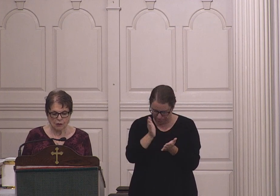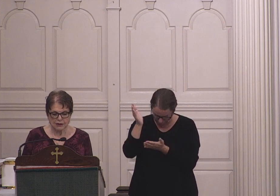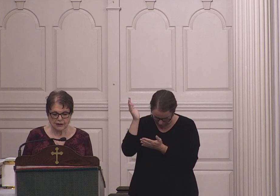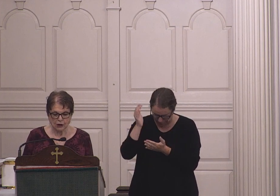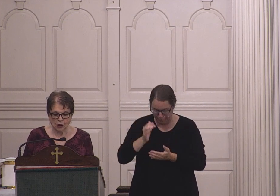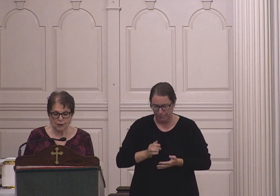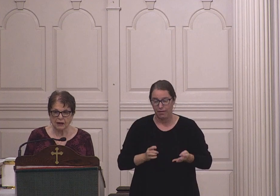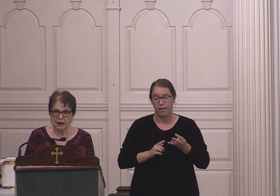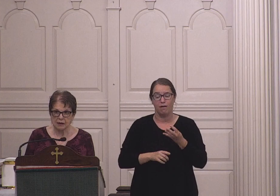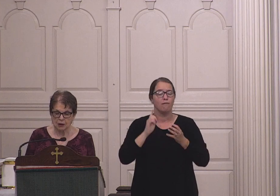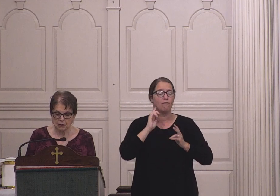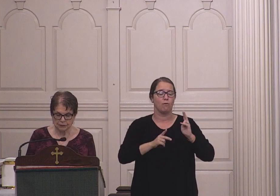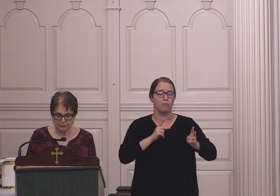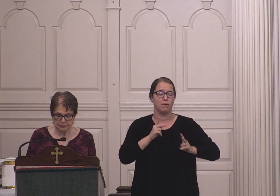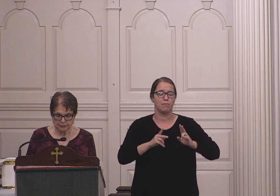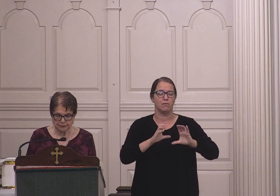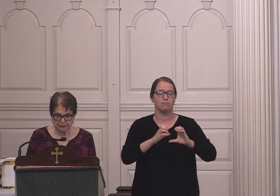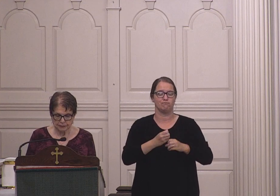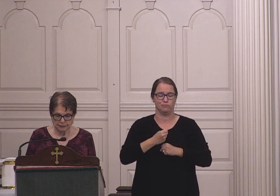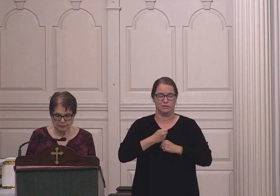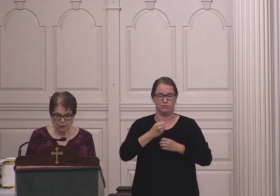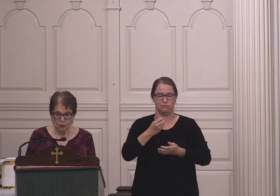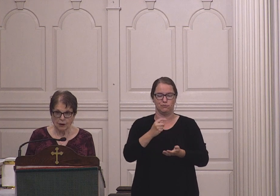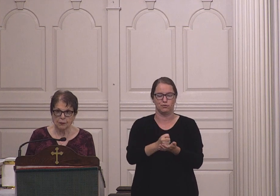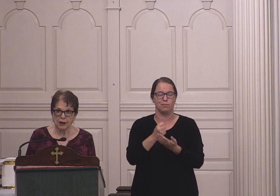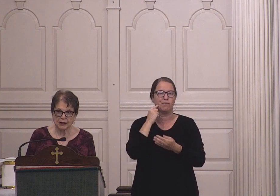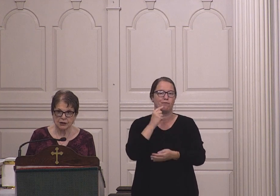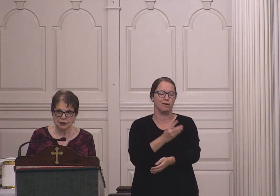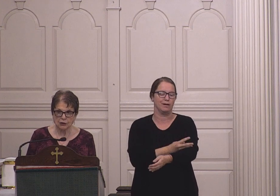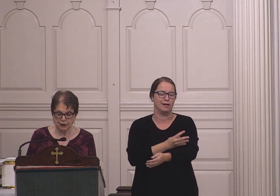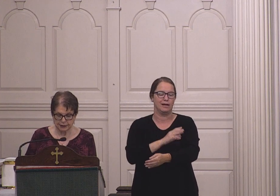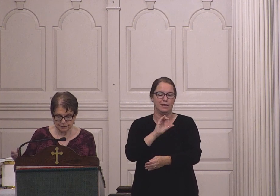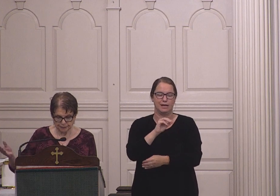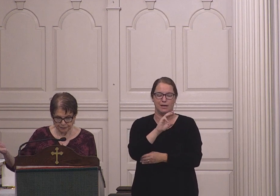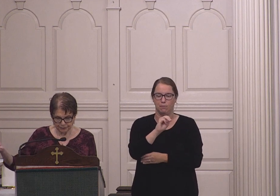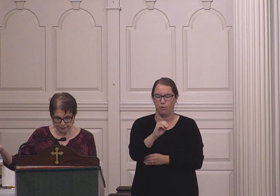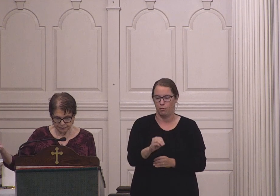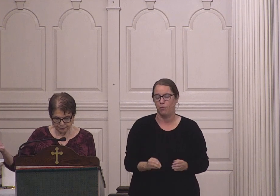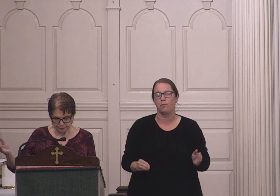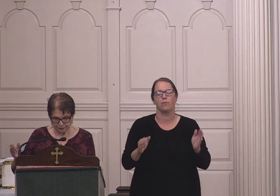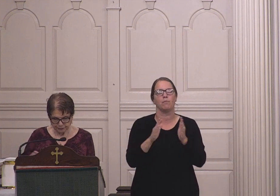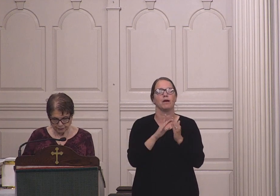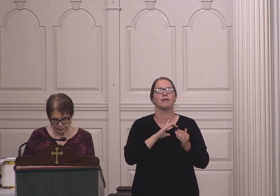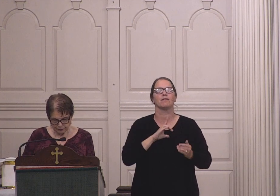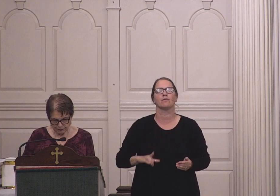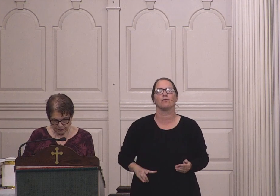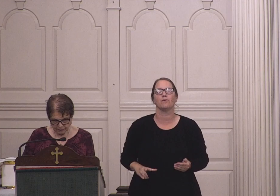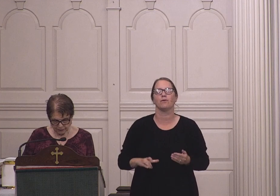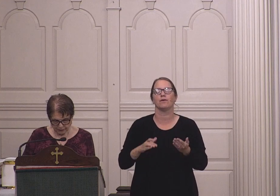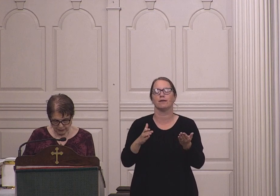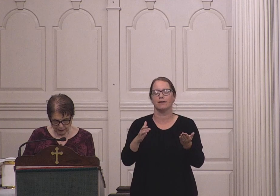For those undergoing chemo, we pray to the Lord.